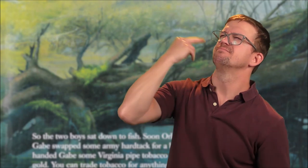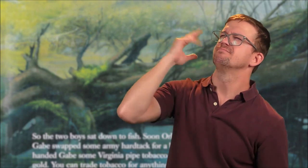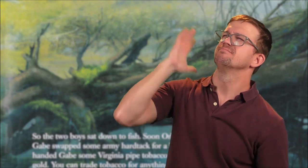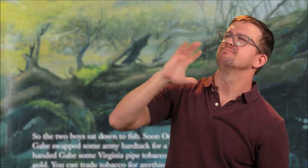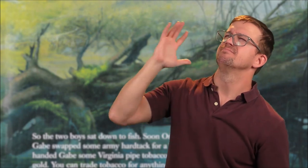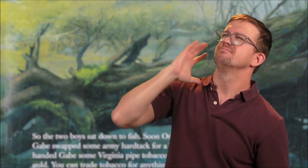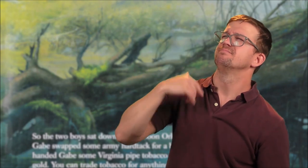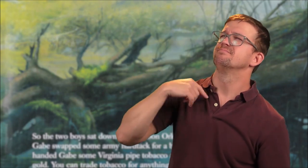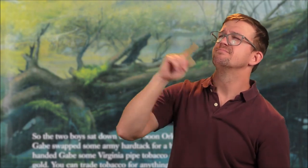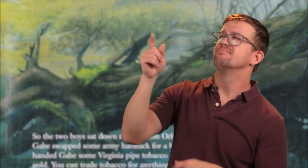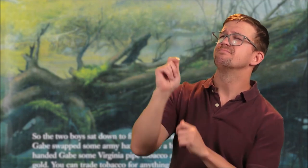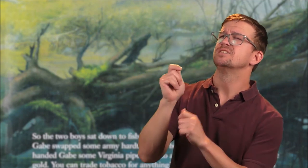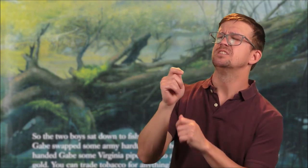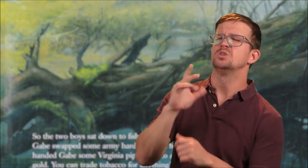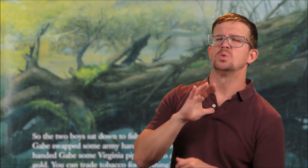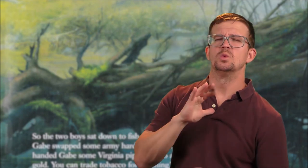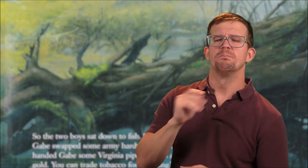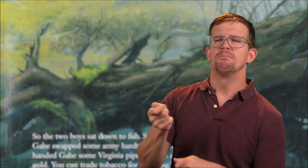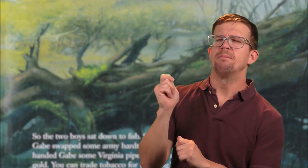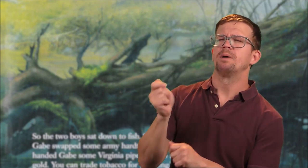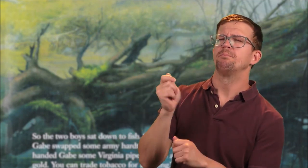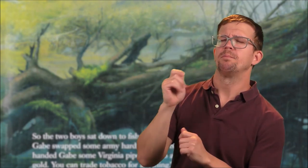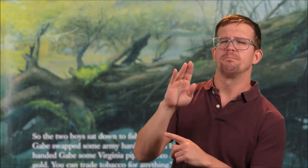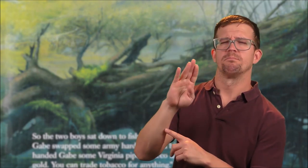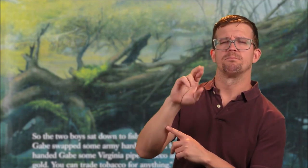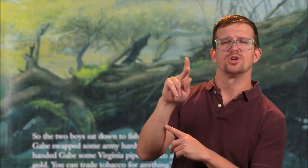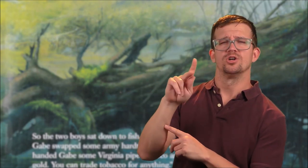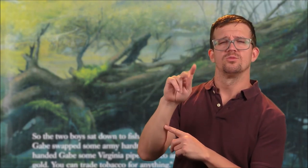trout back home was under the covered bridge.